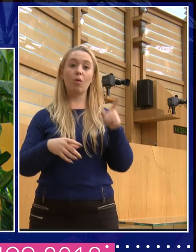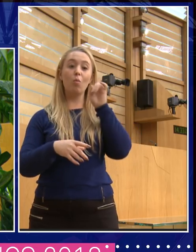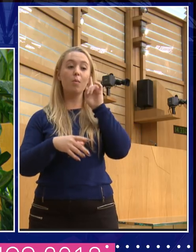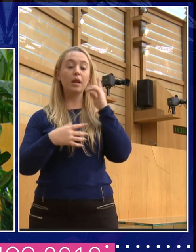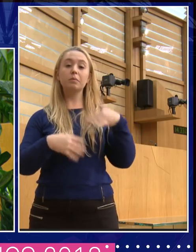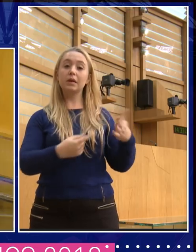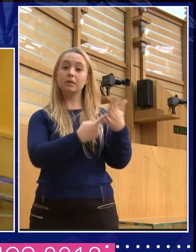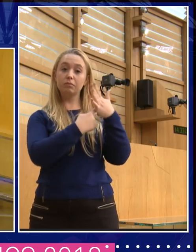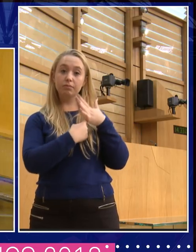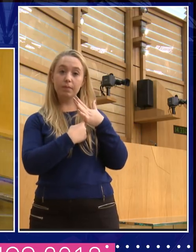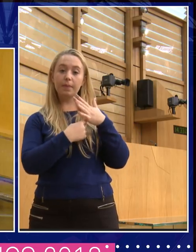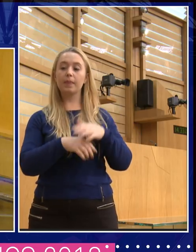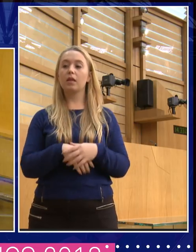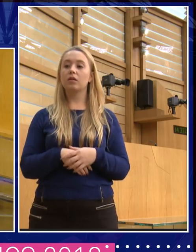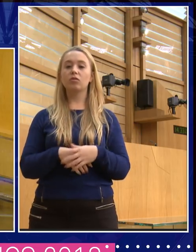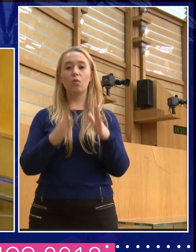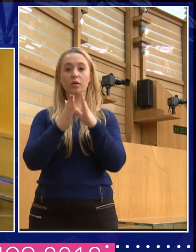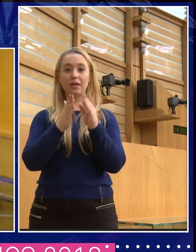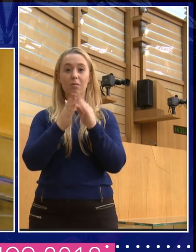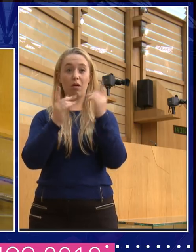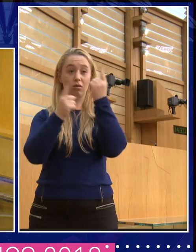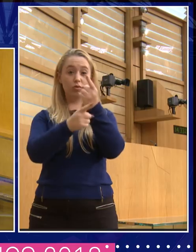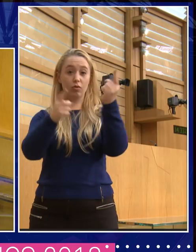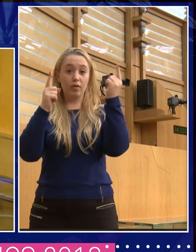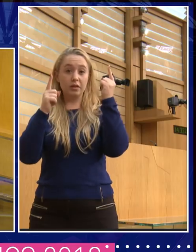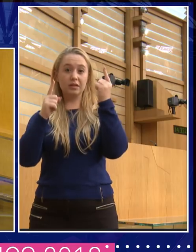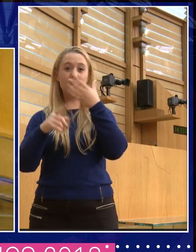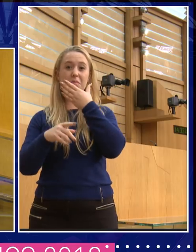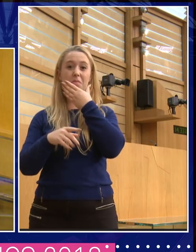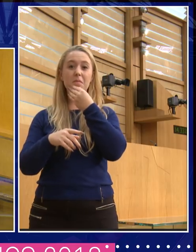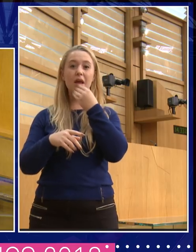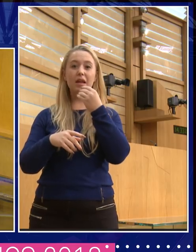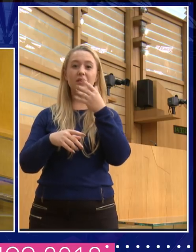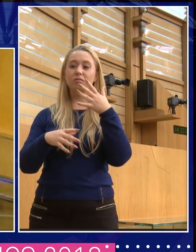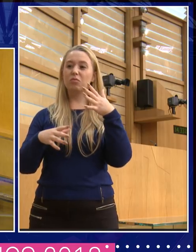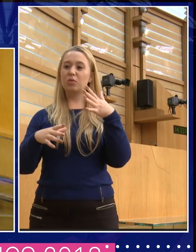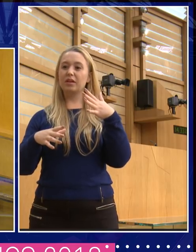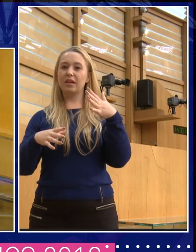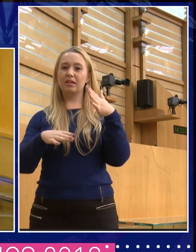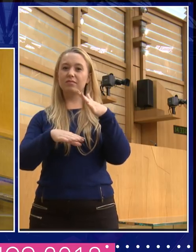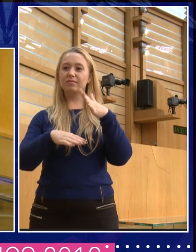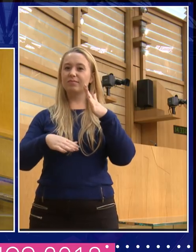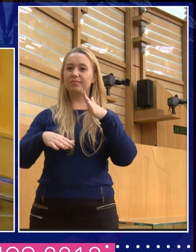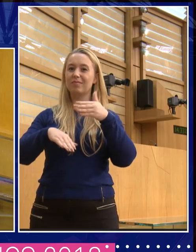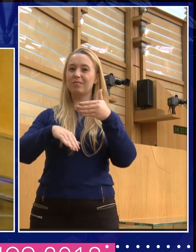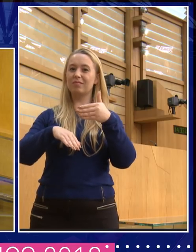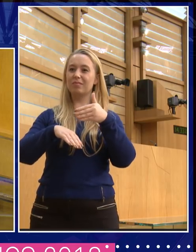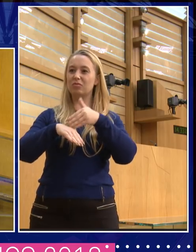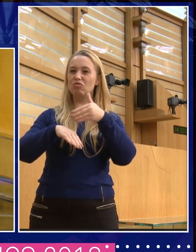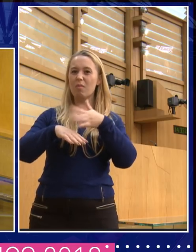you know, there'd be gropers and, you know, oglers and all the rest of it. And you tolerated them to an